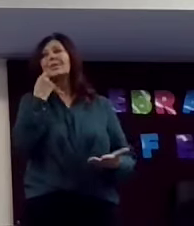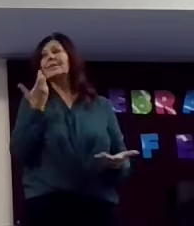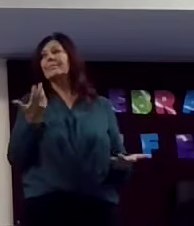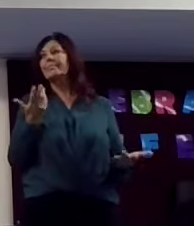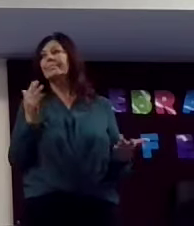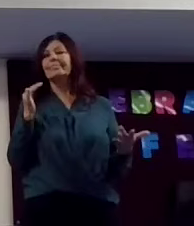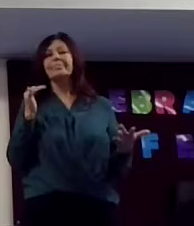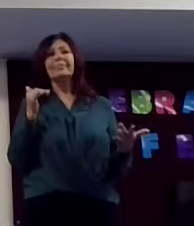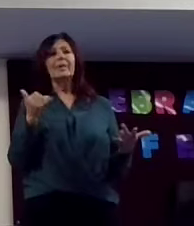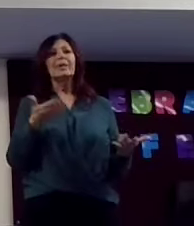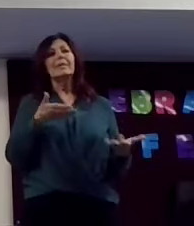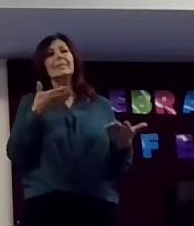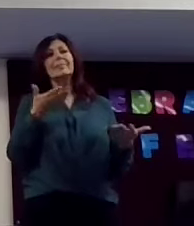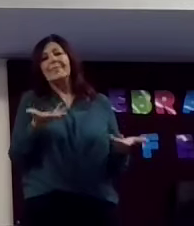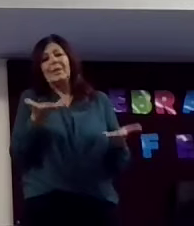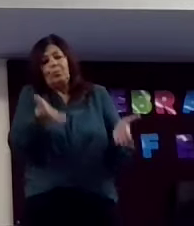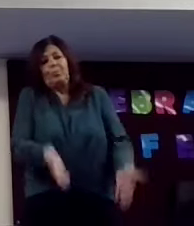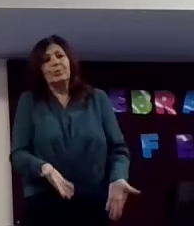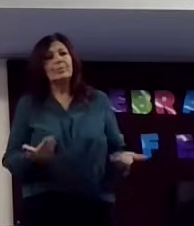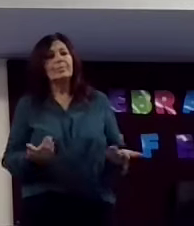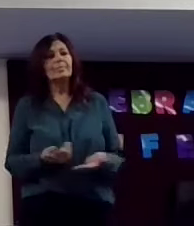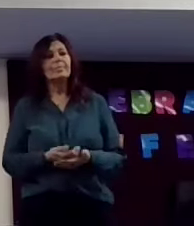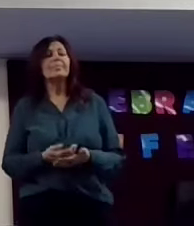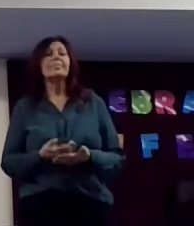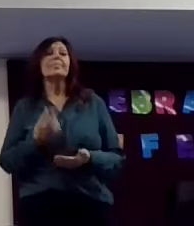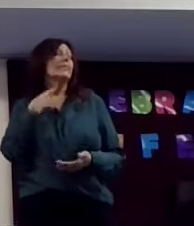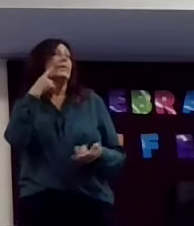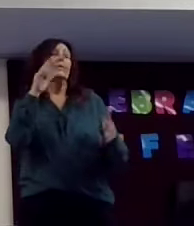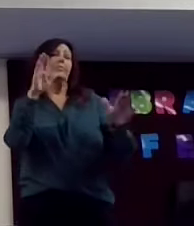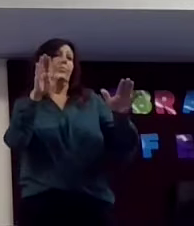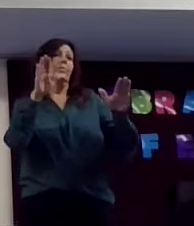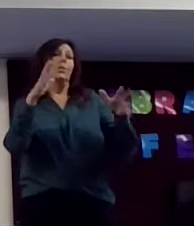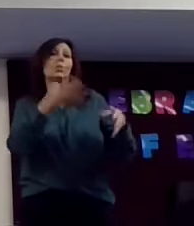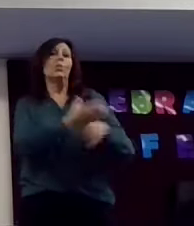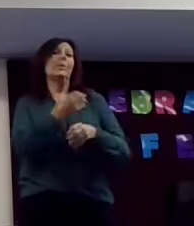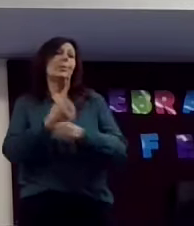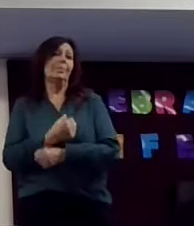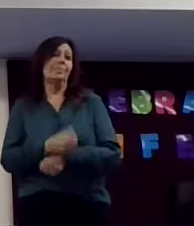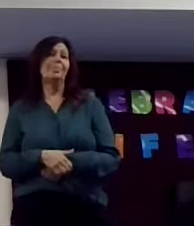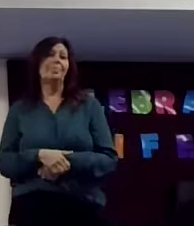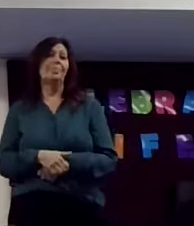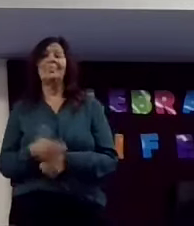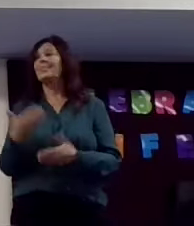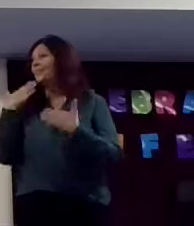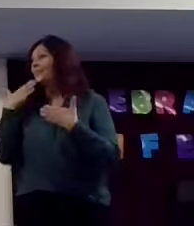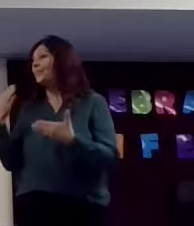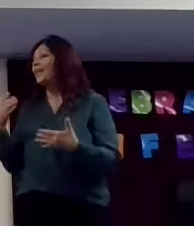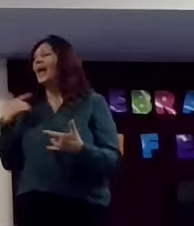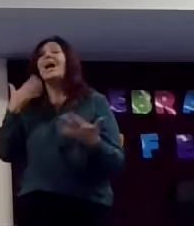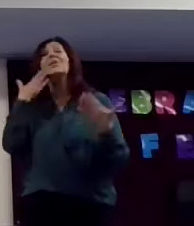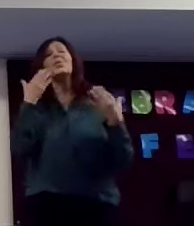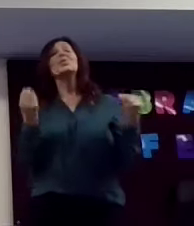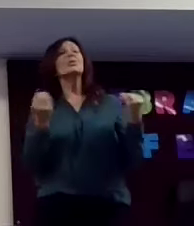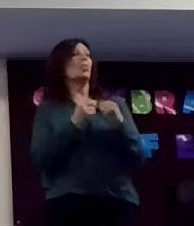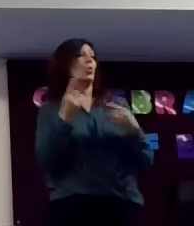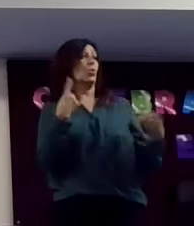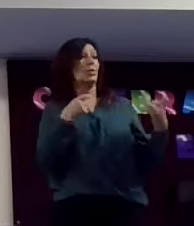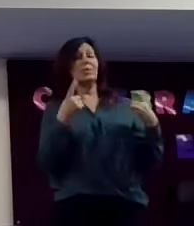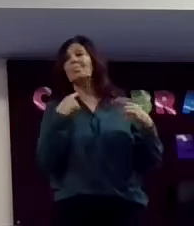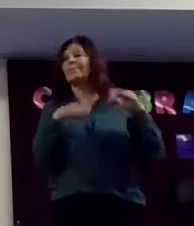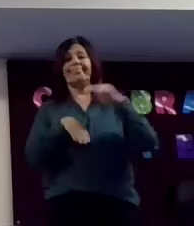that disempowered person. So I think it's a win-win. So I know there's more questions, but